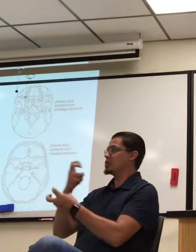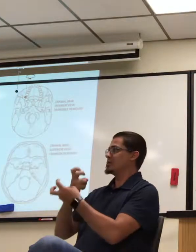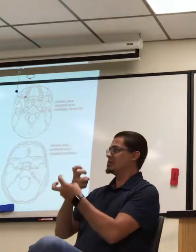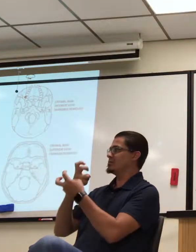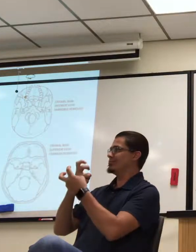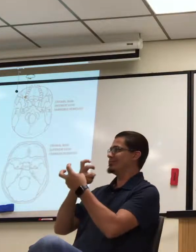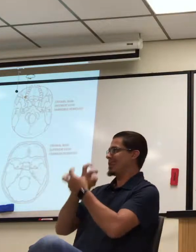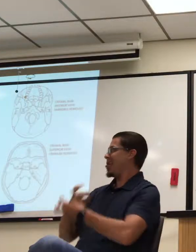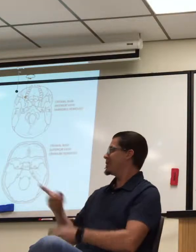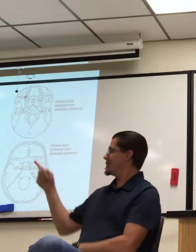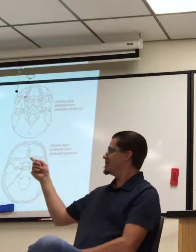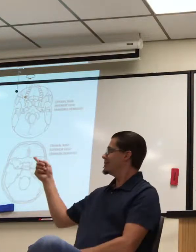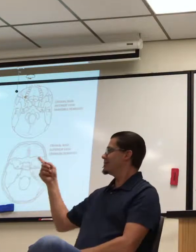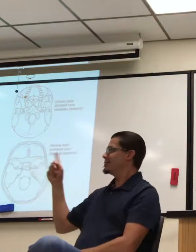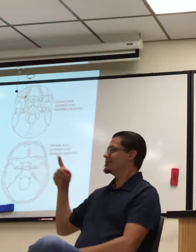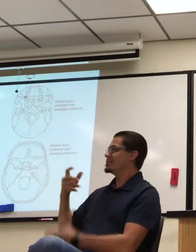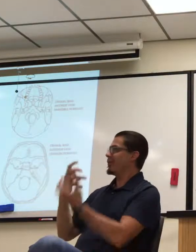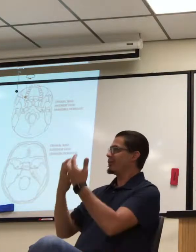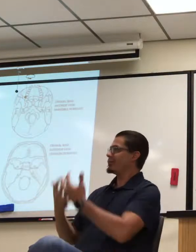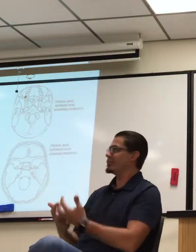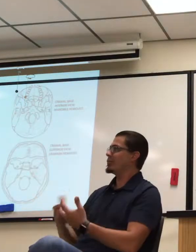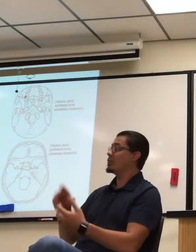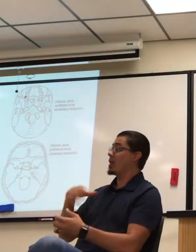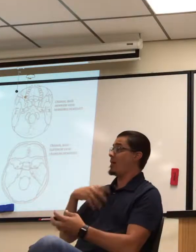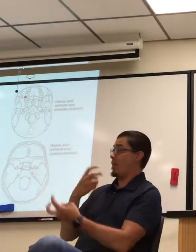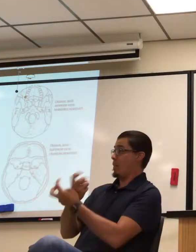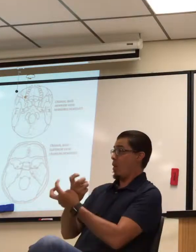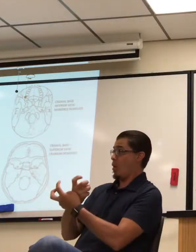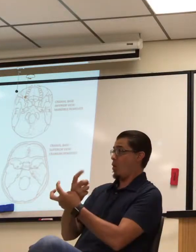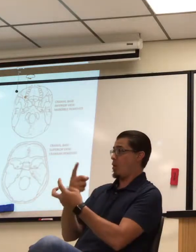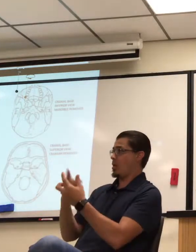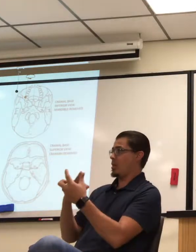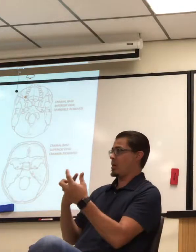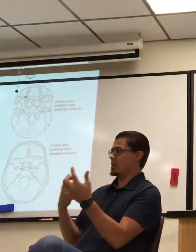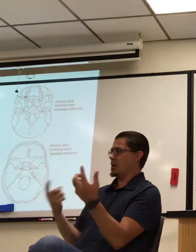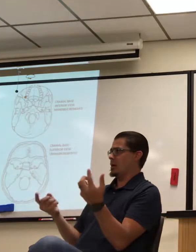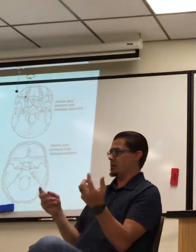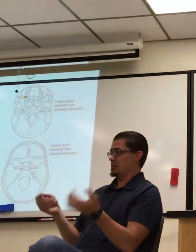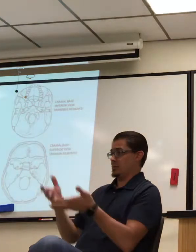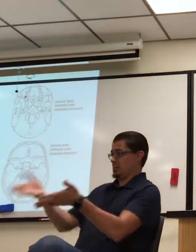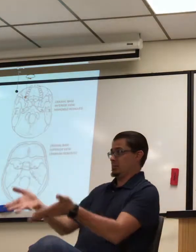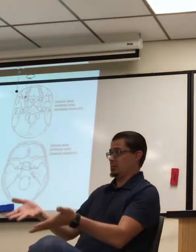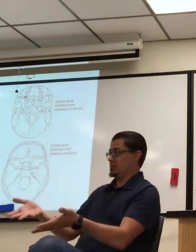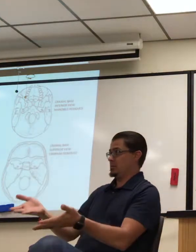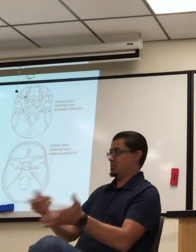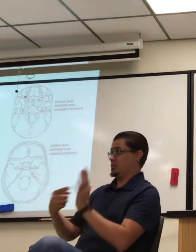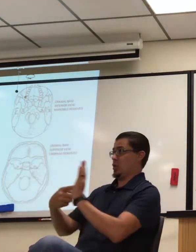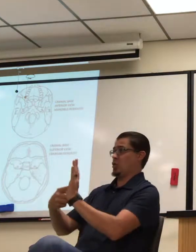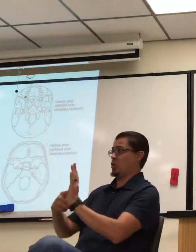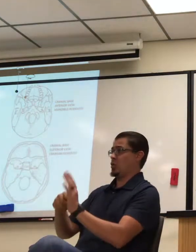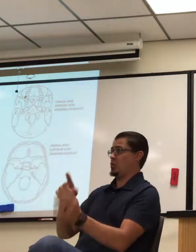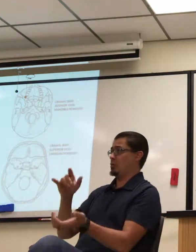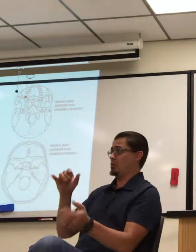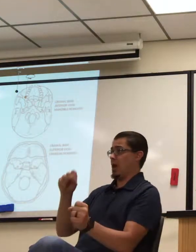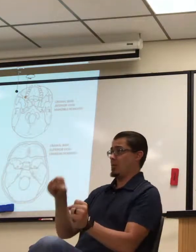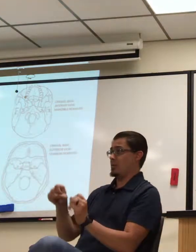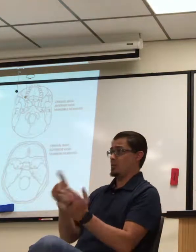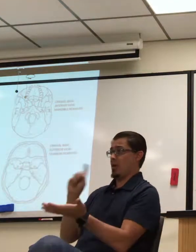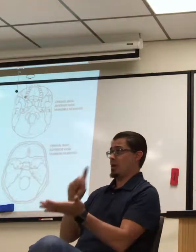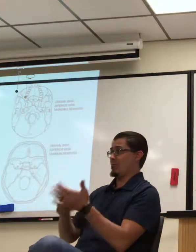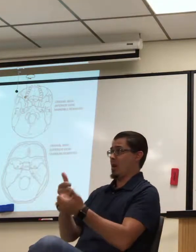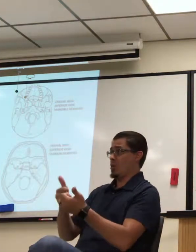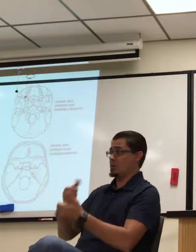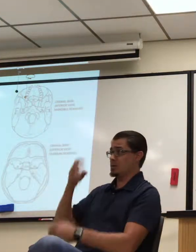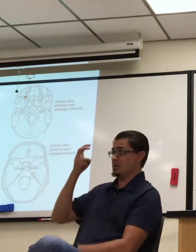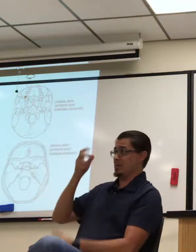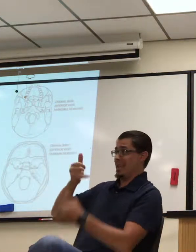the skeleton. So that's how you do it. Because I'll just take a bone and I'll just kind of lay it out there, and you have to be able to identify your individual skull